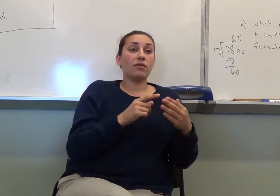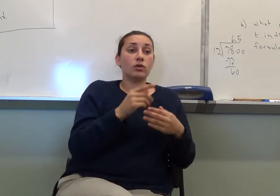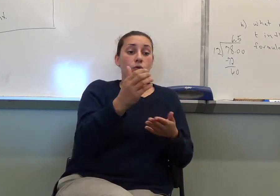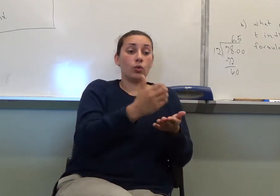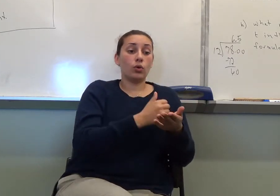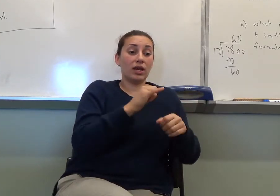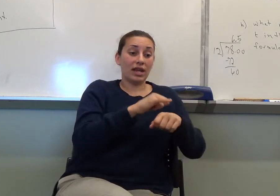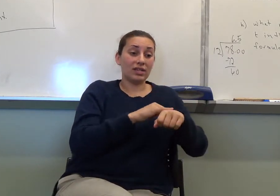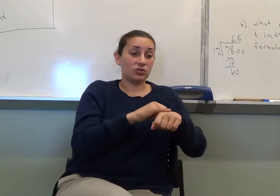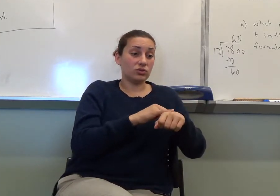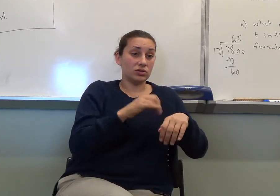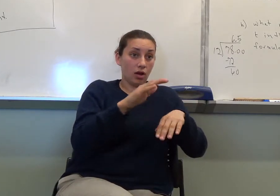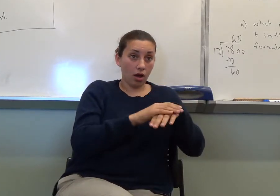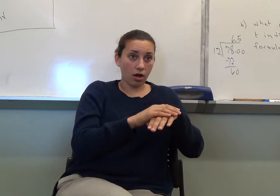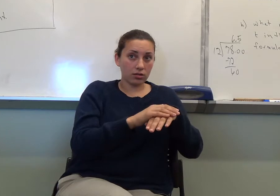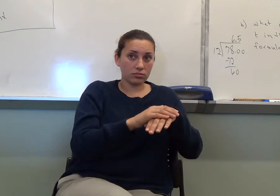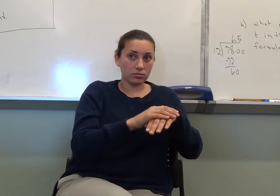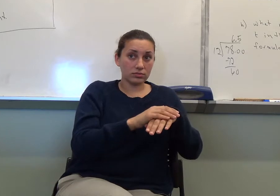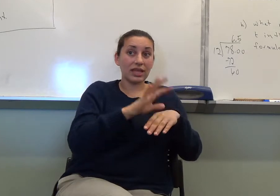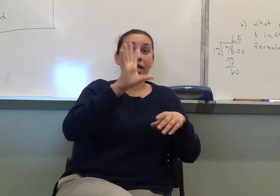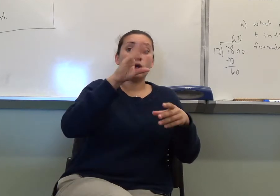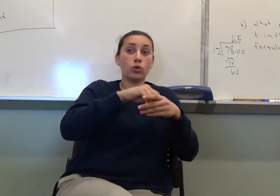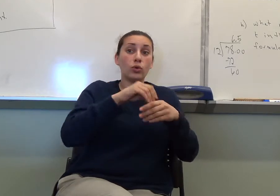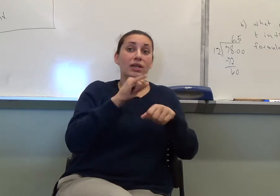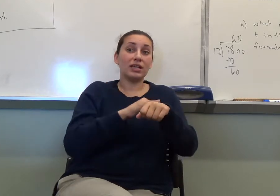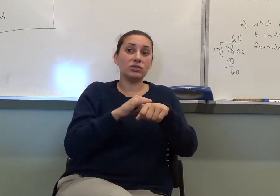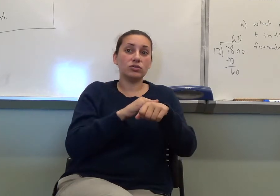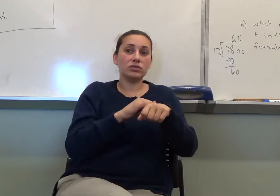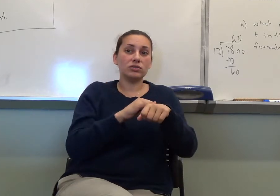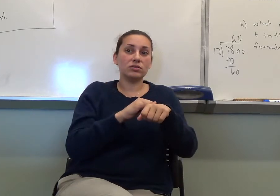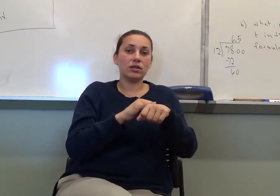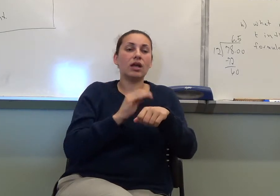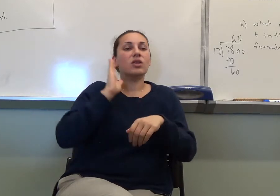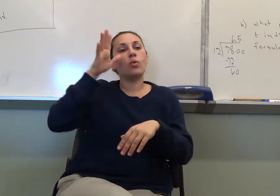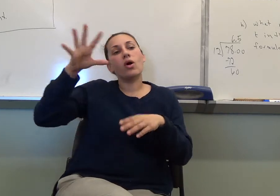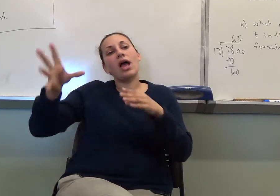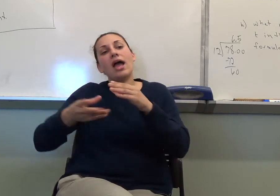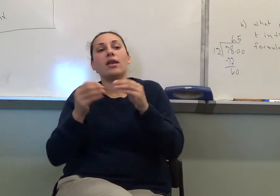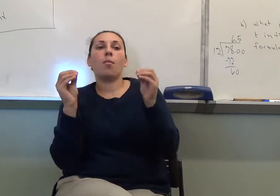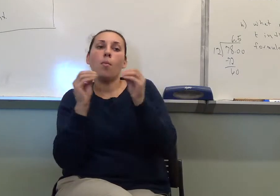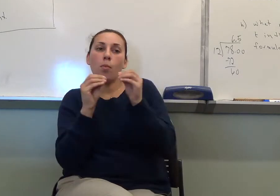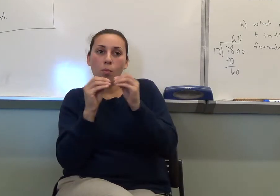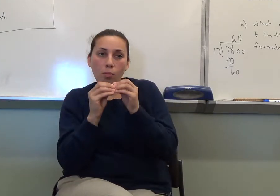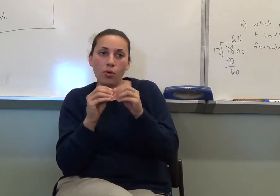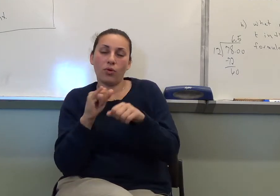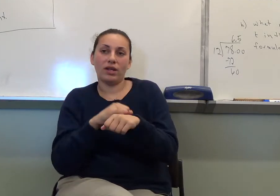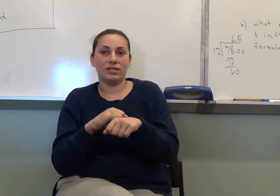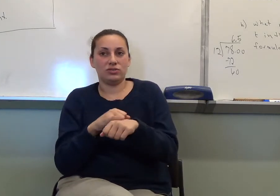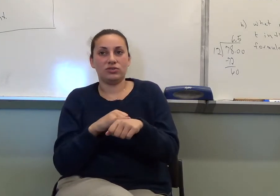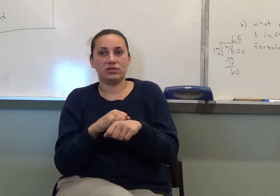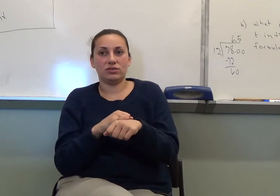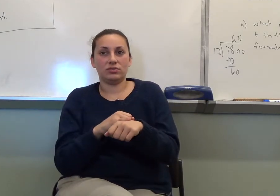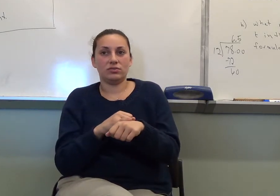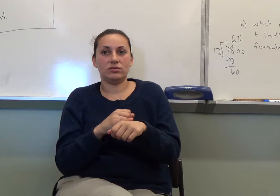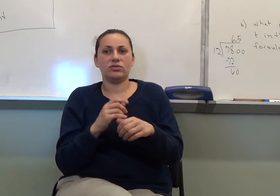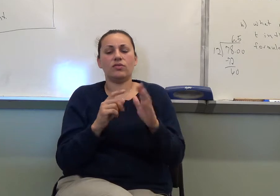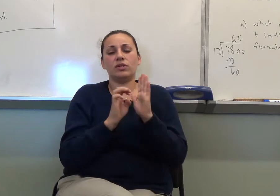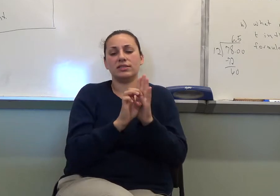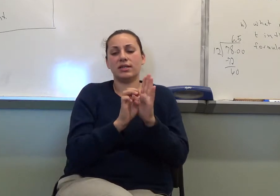you what that means. So for the first year, the interest is going to be the same as it was